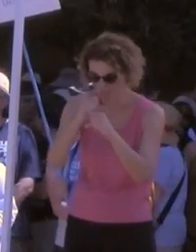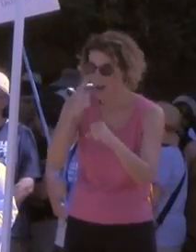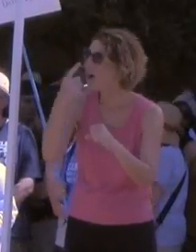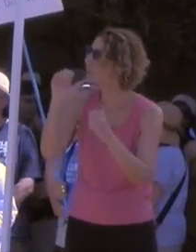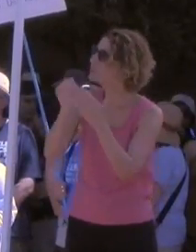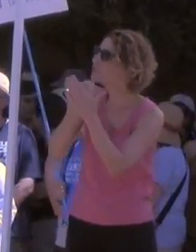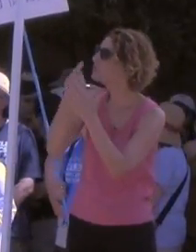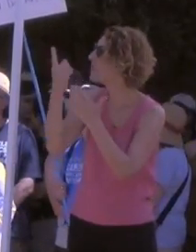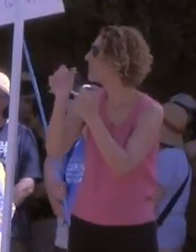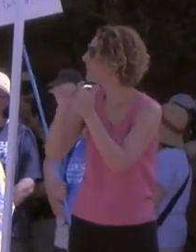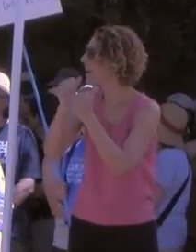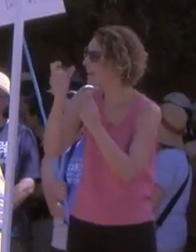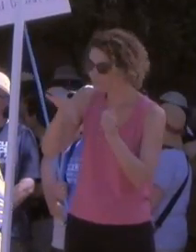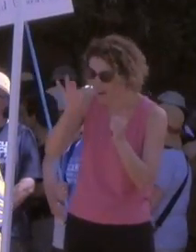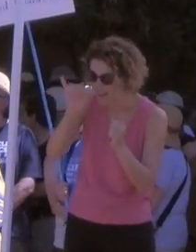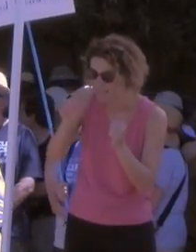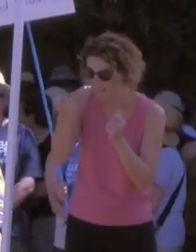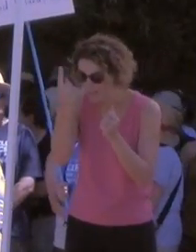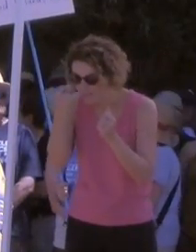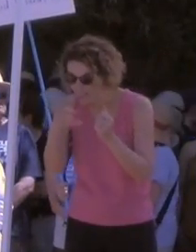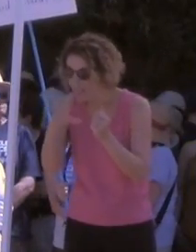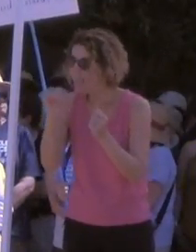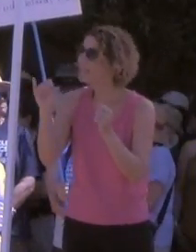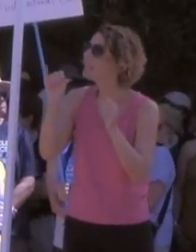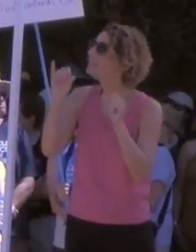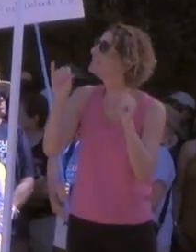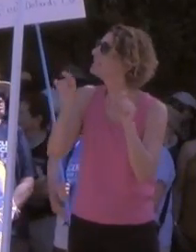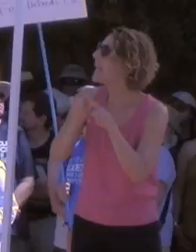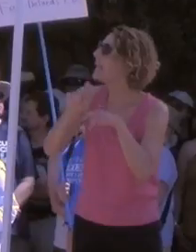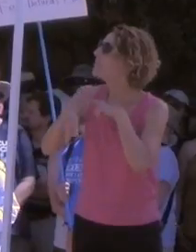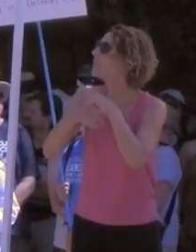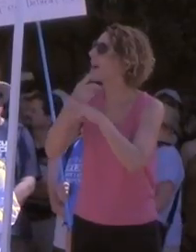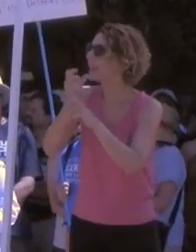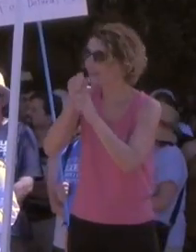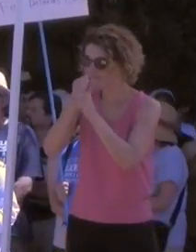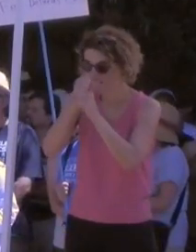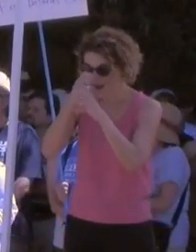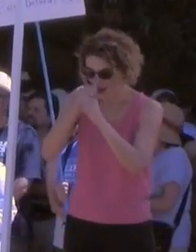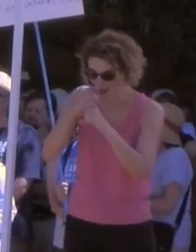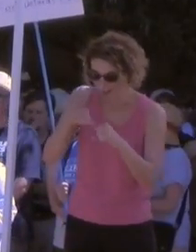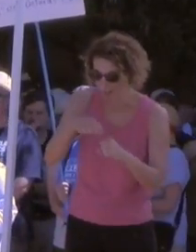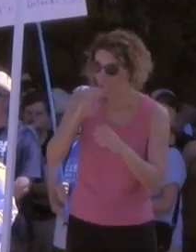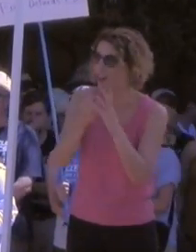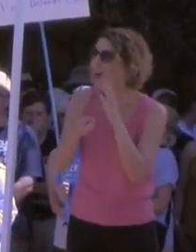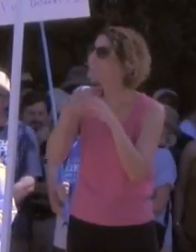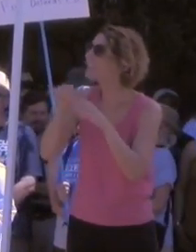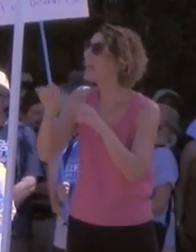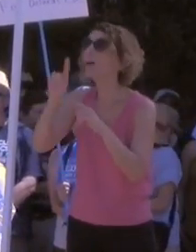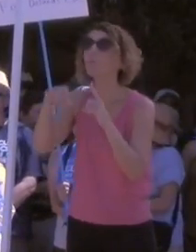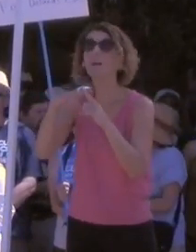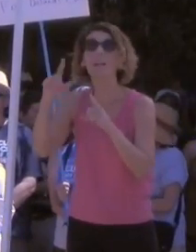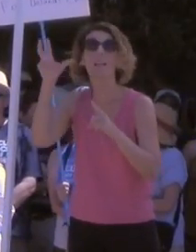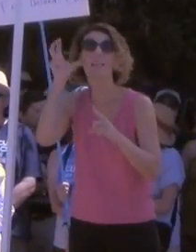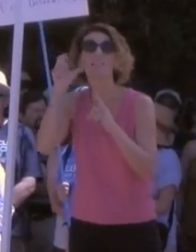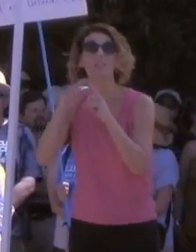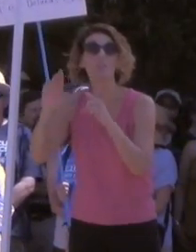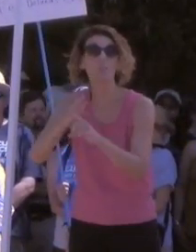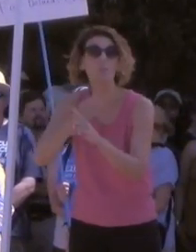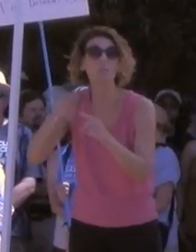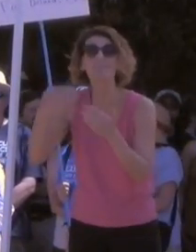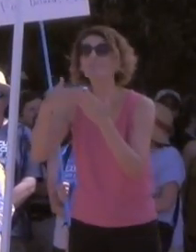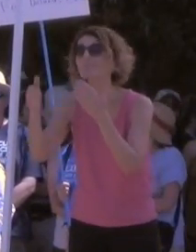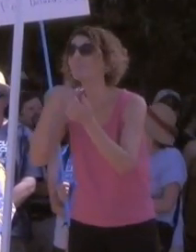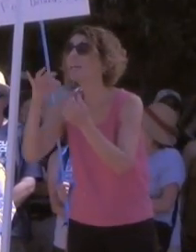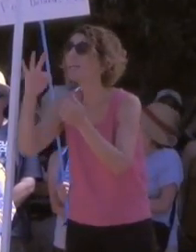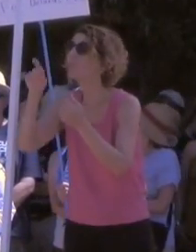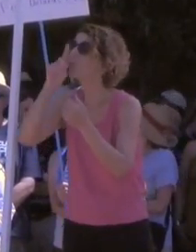and understand. And it's the same kind of awe and getting lost in that I feel when I listen to music, whether it's Simon and Garfunkel or